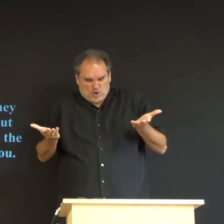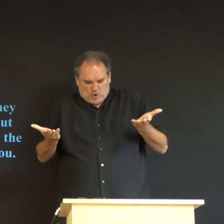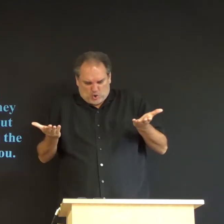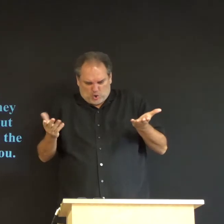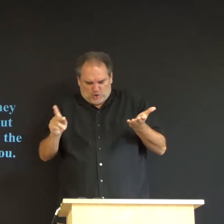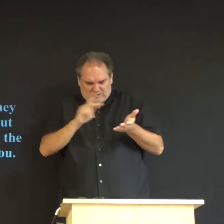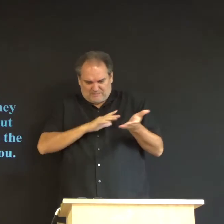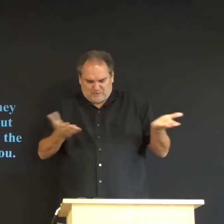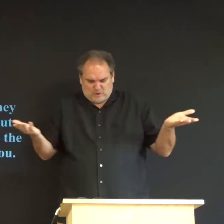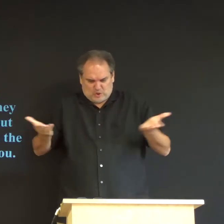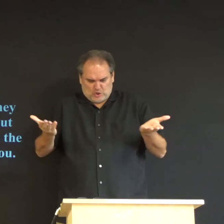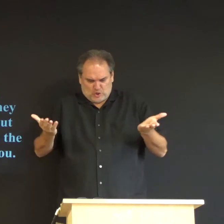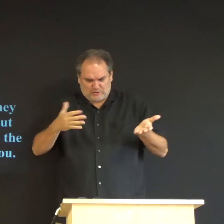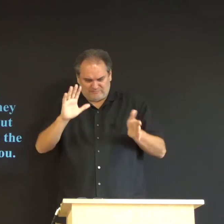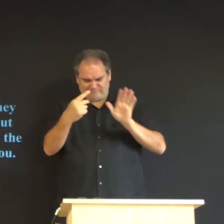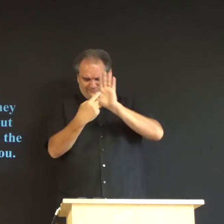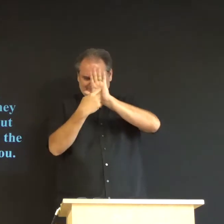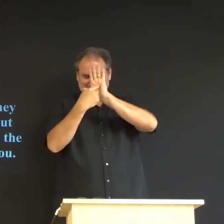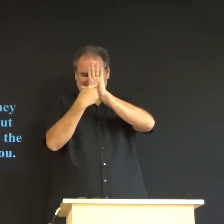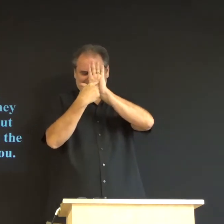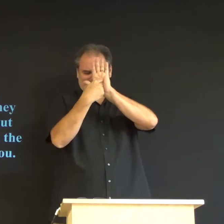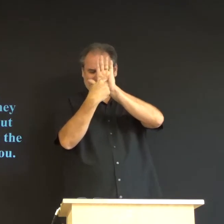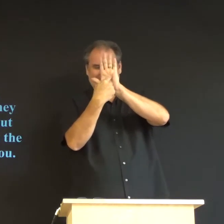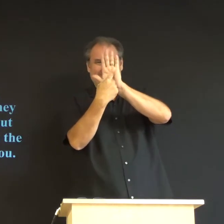Okay, you're against the kingdom that's here.